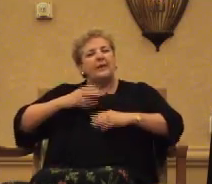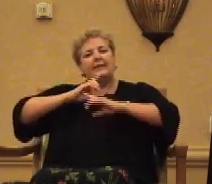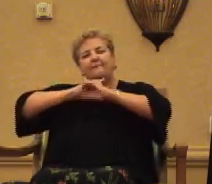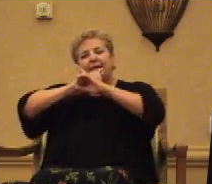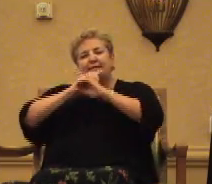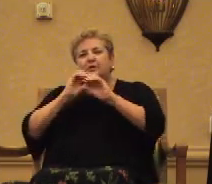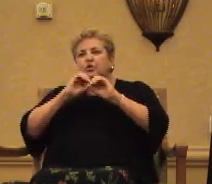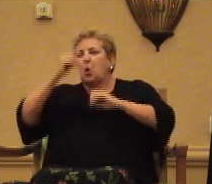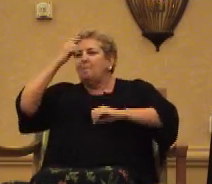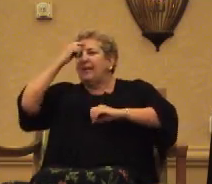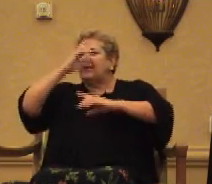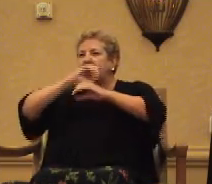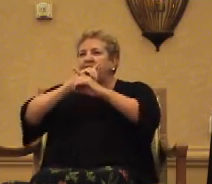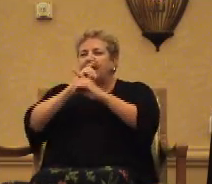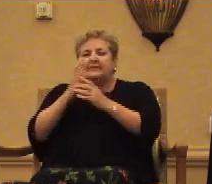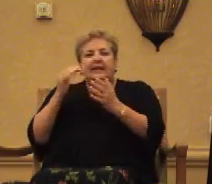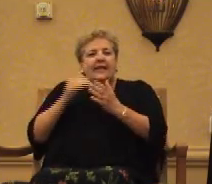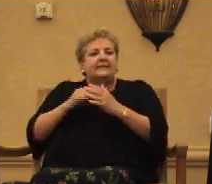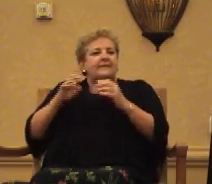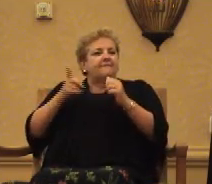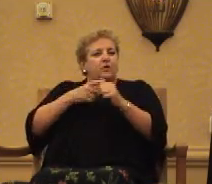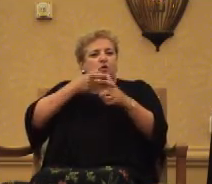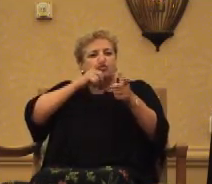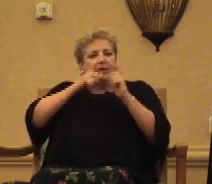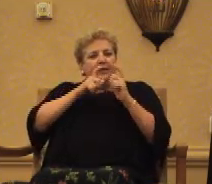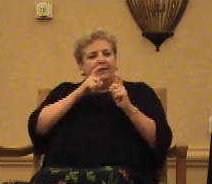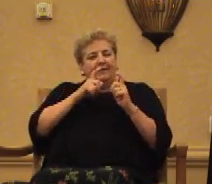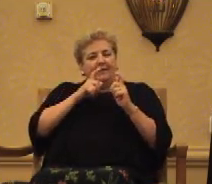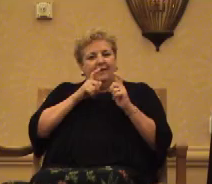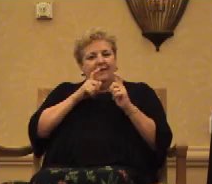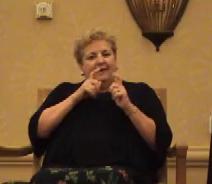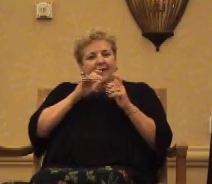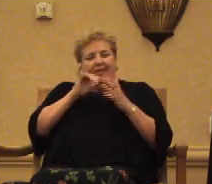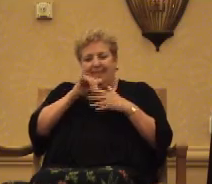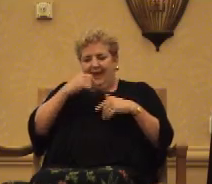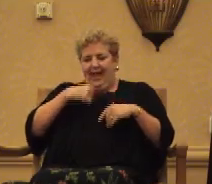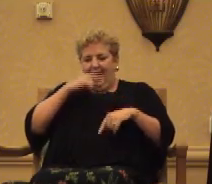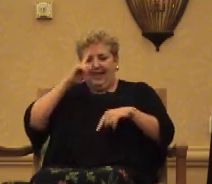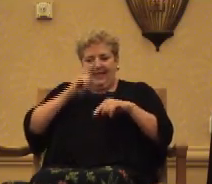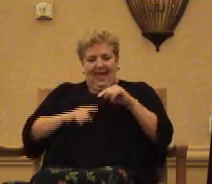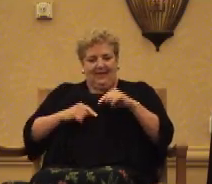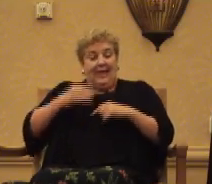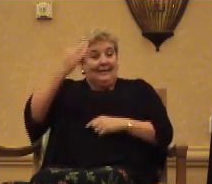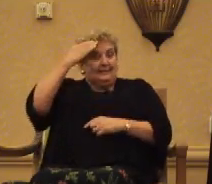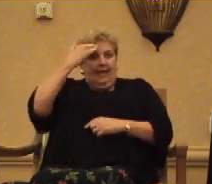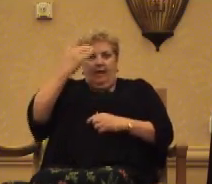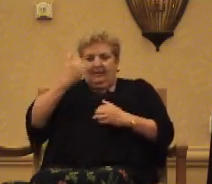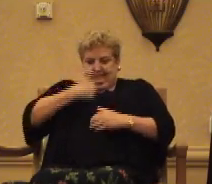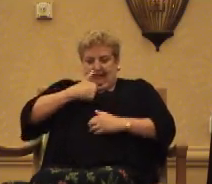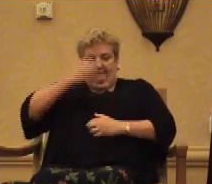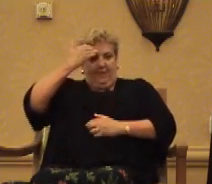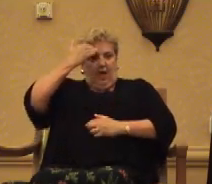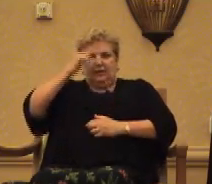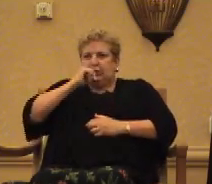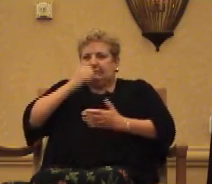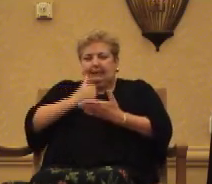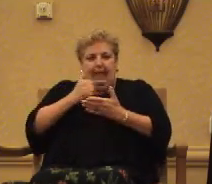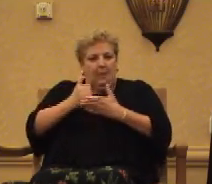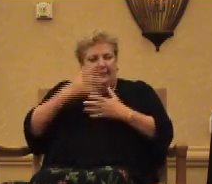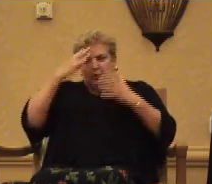there's no defense against the first drink, that I can't, self-knowledge doesn't help, determination doesn't help, willpower